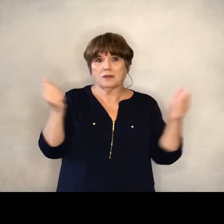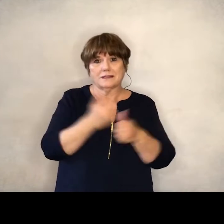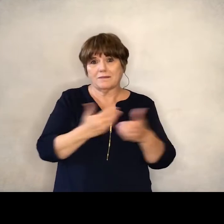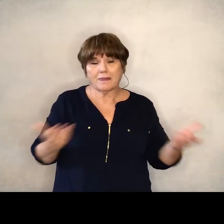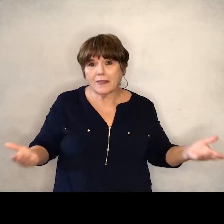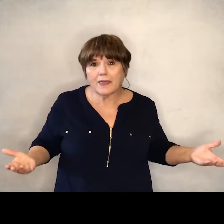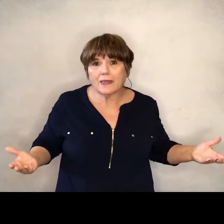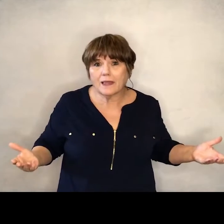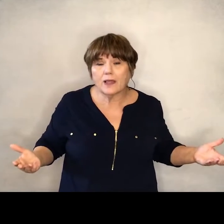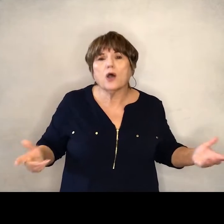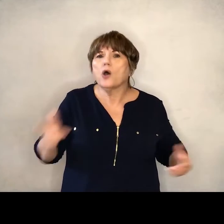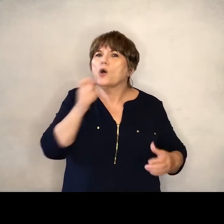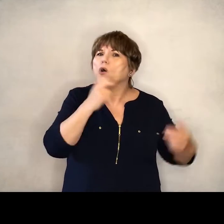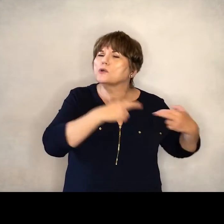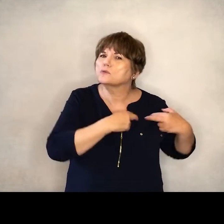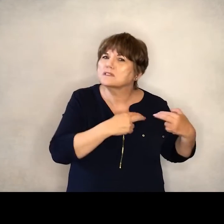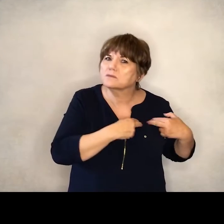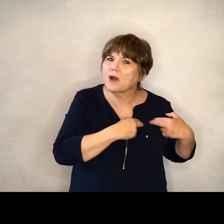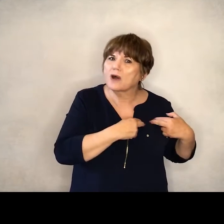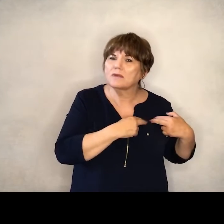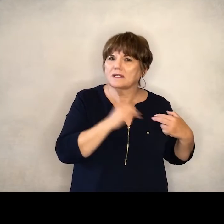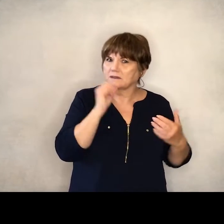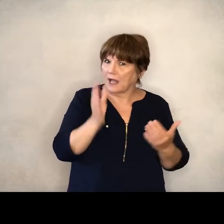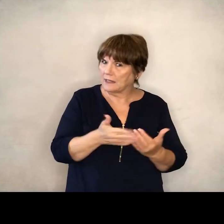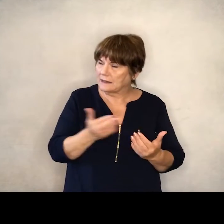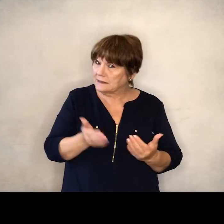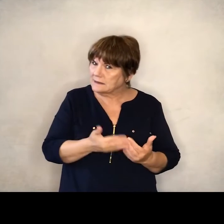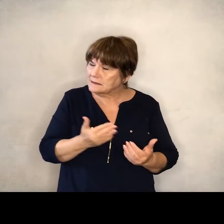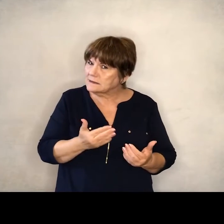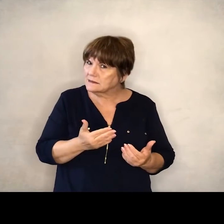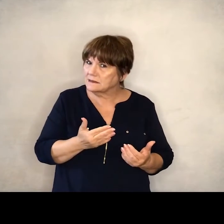is responsible? It's not so easy.